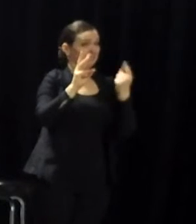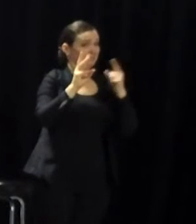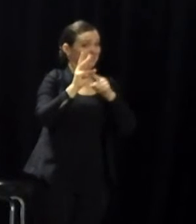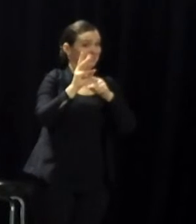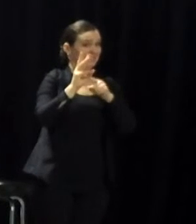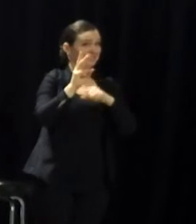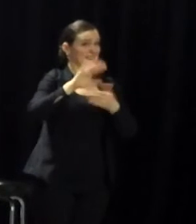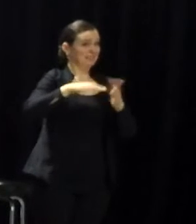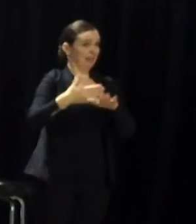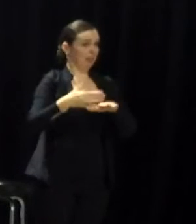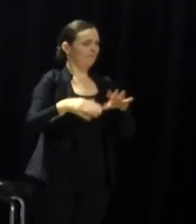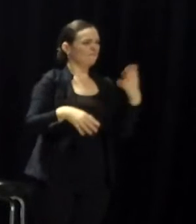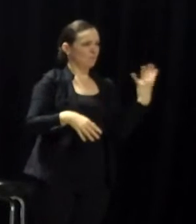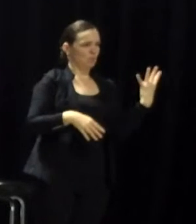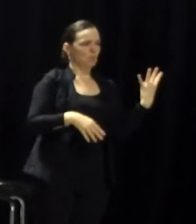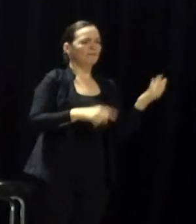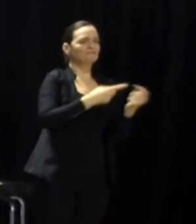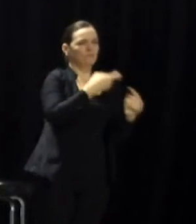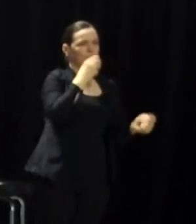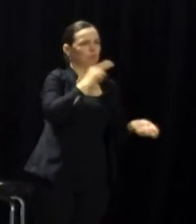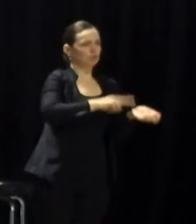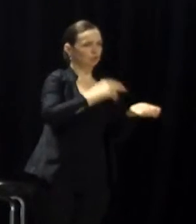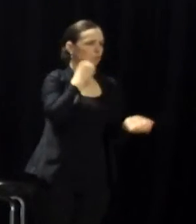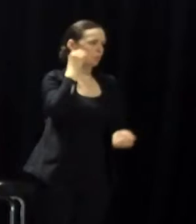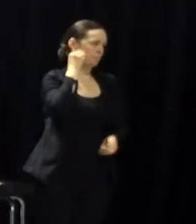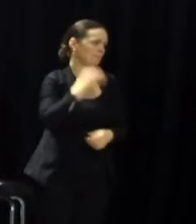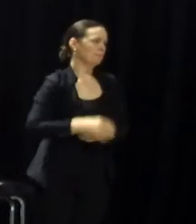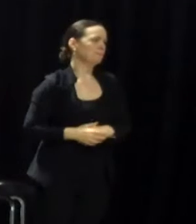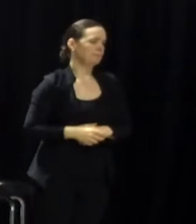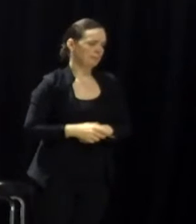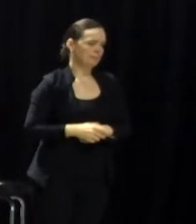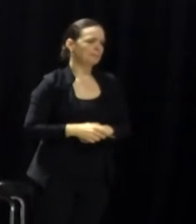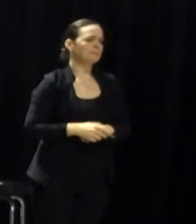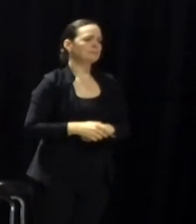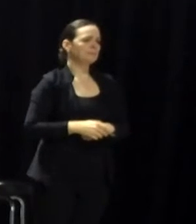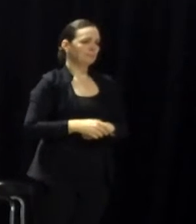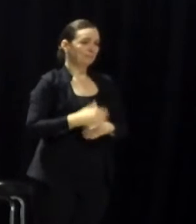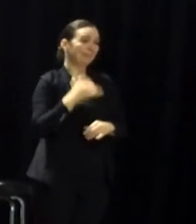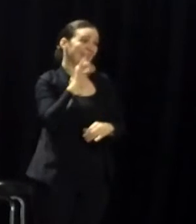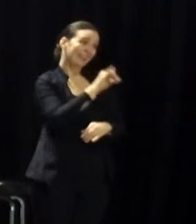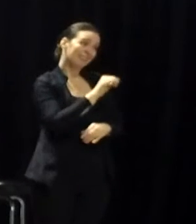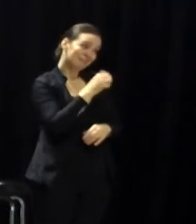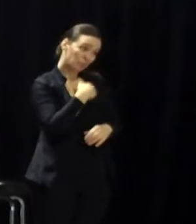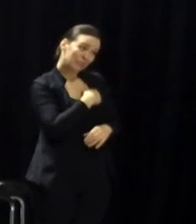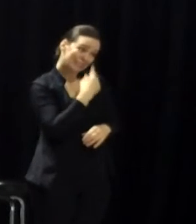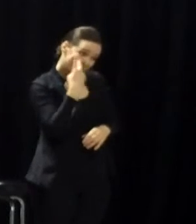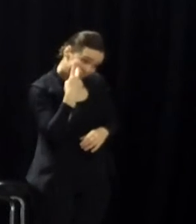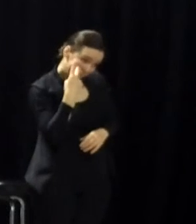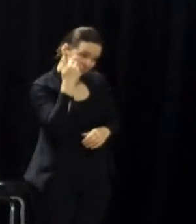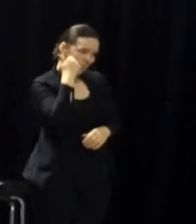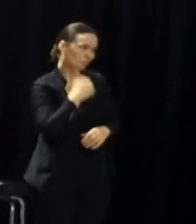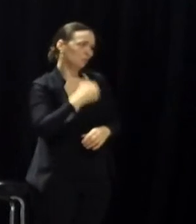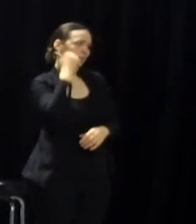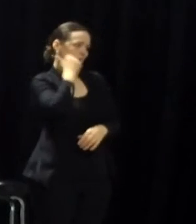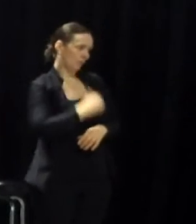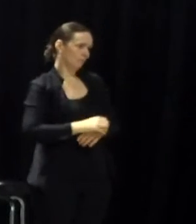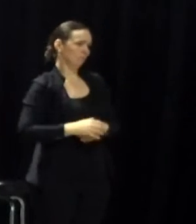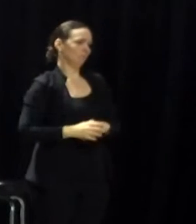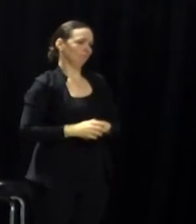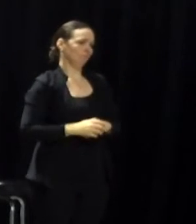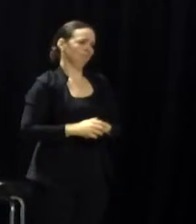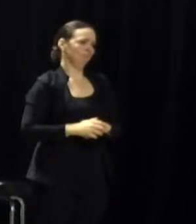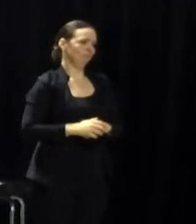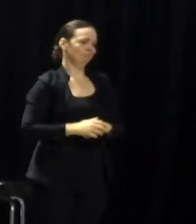So that happens, I would say, every day almost, where folks from nursing homes get